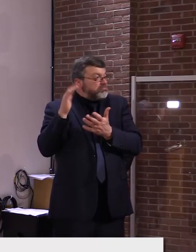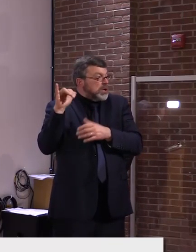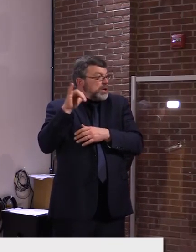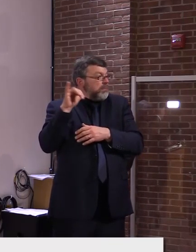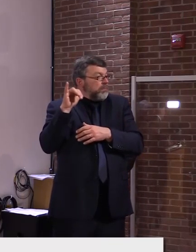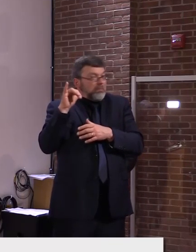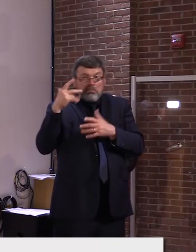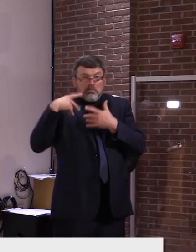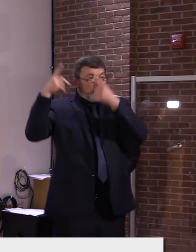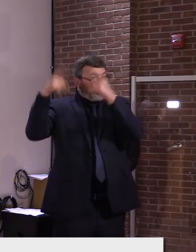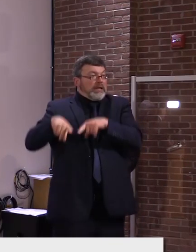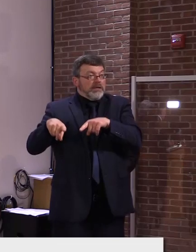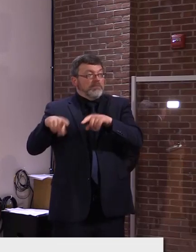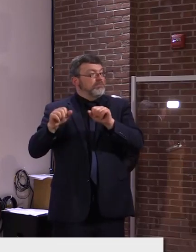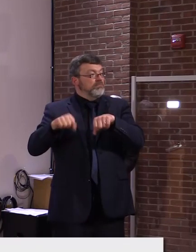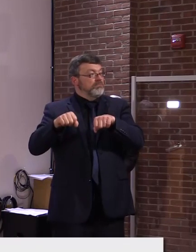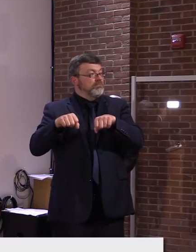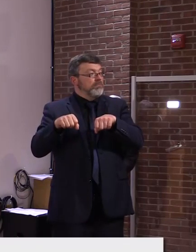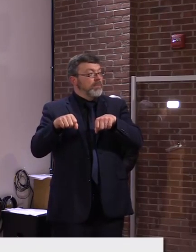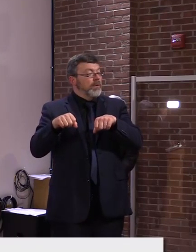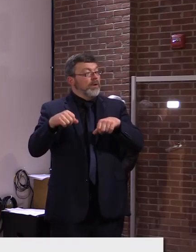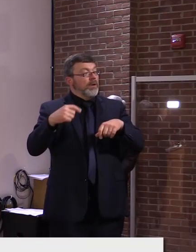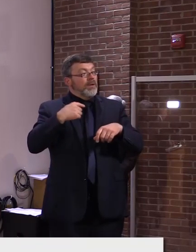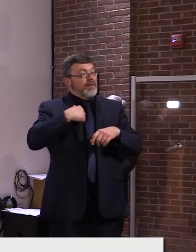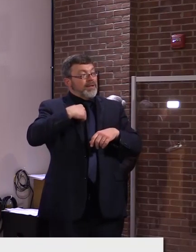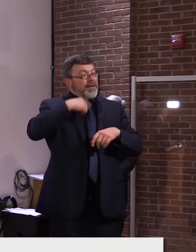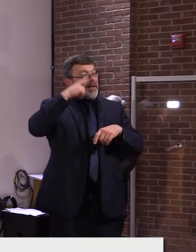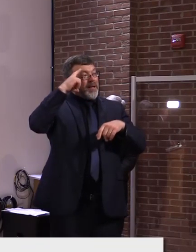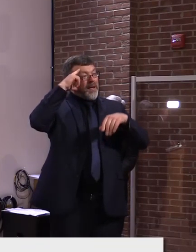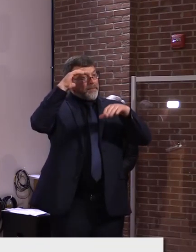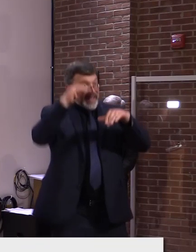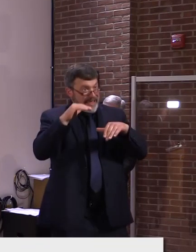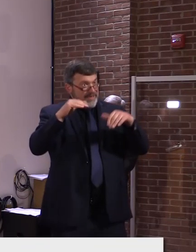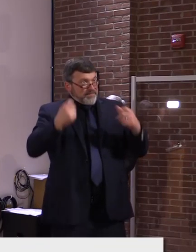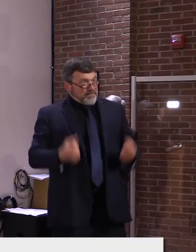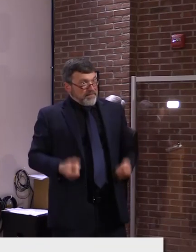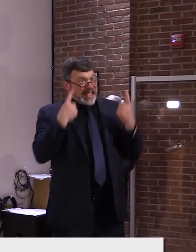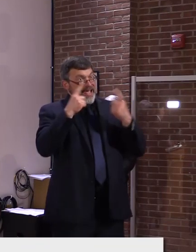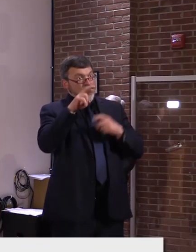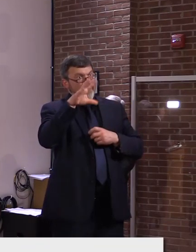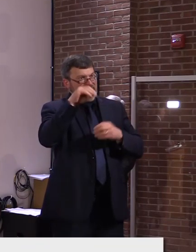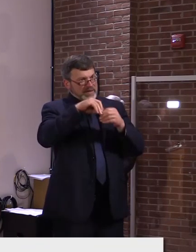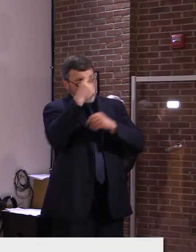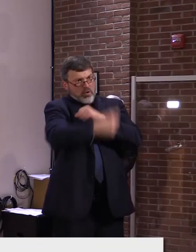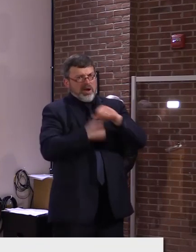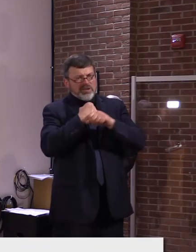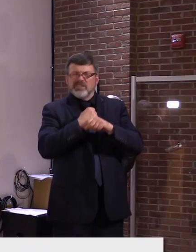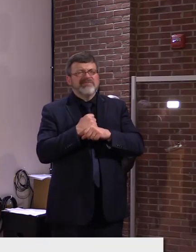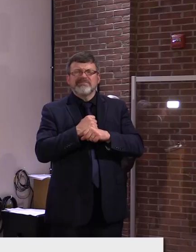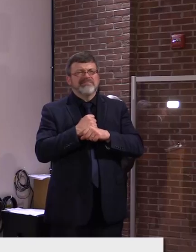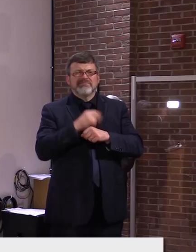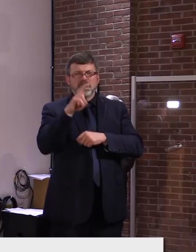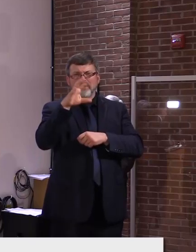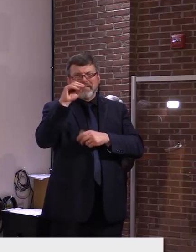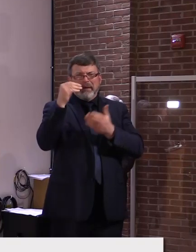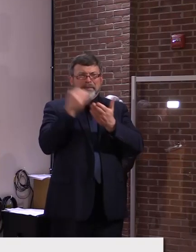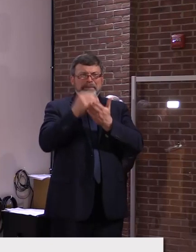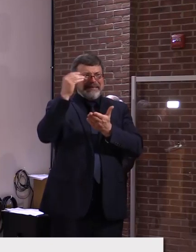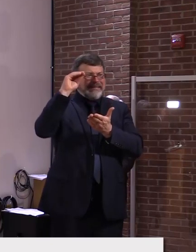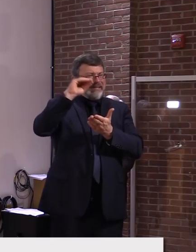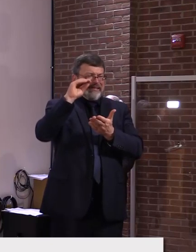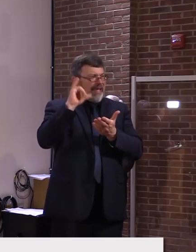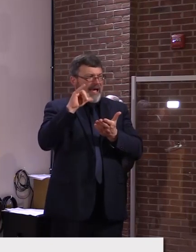we didn't. We didn't see that we could spend $250 million in the first year, but we want to make sure that we spend at